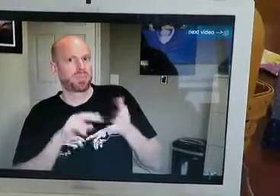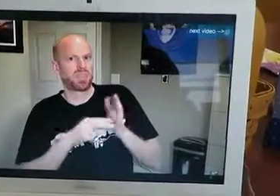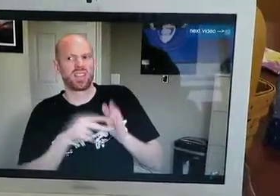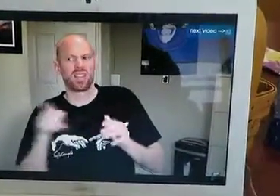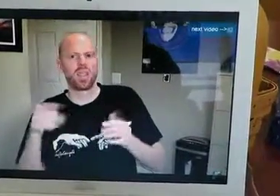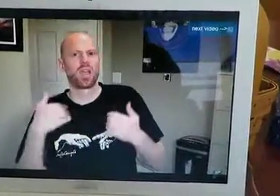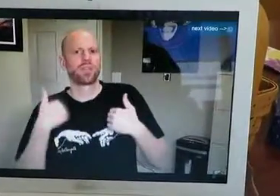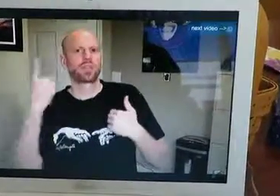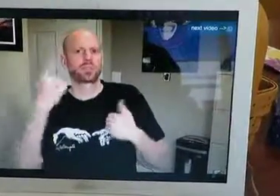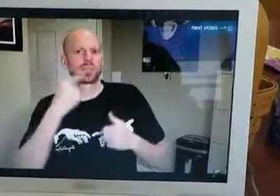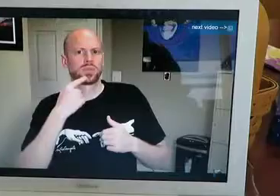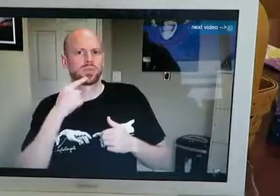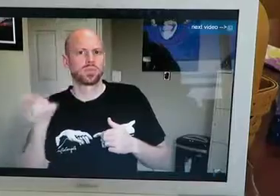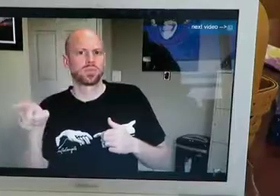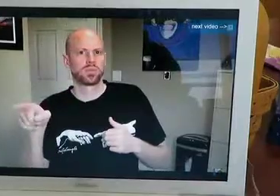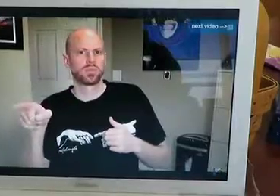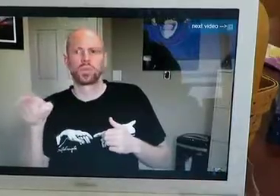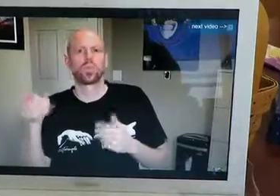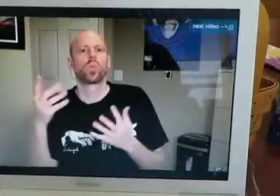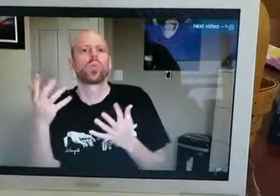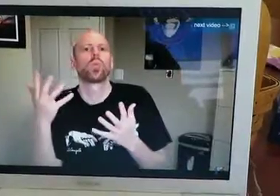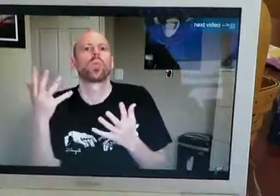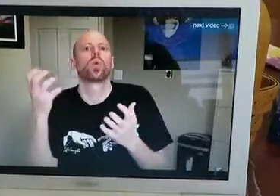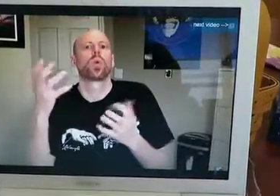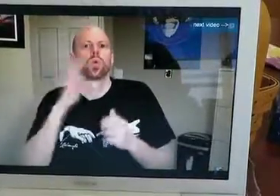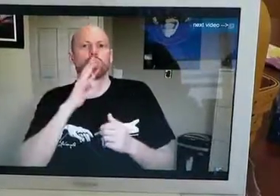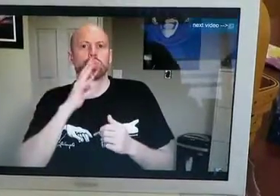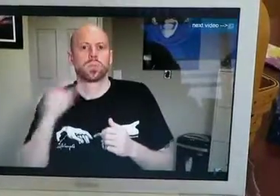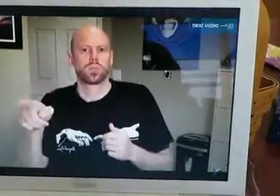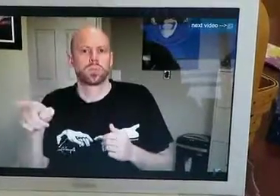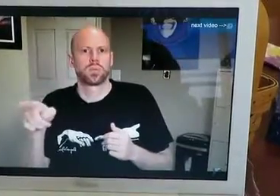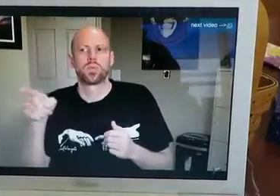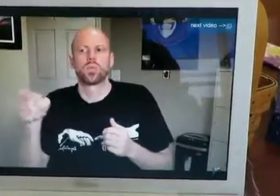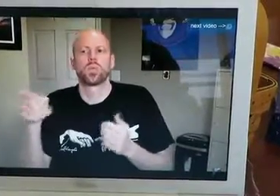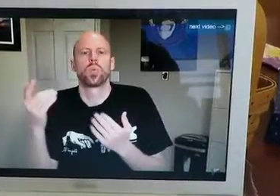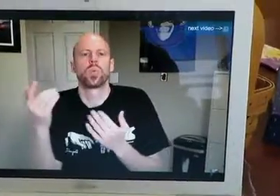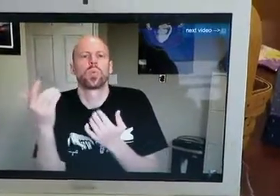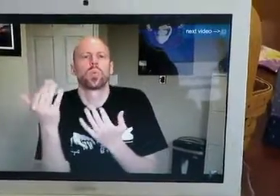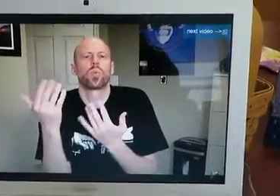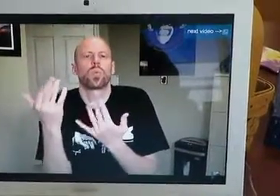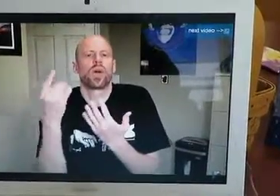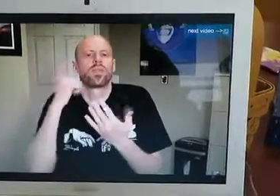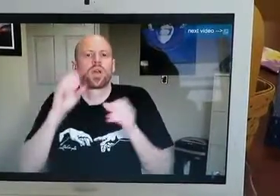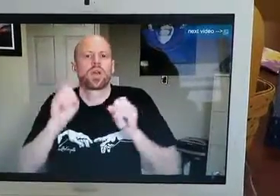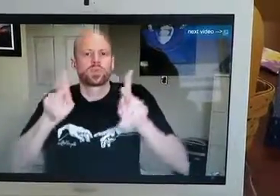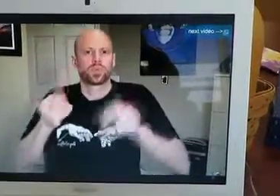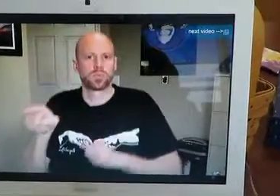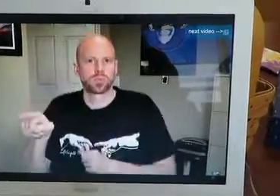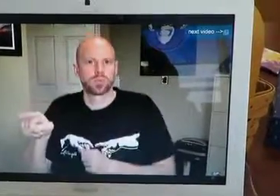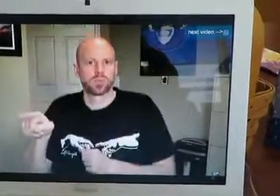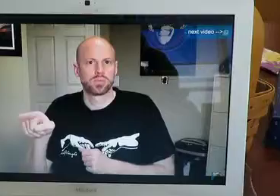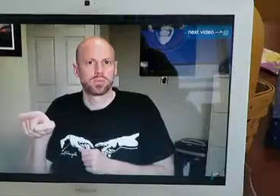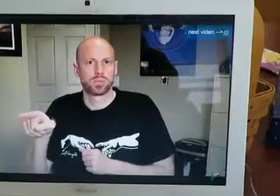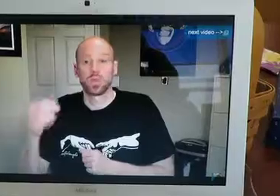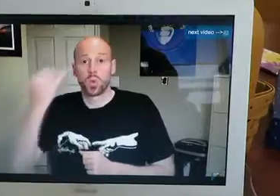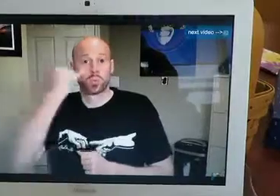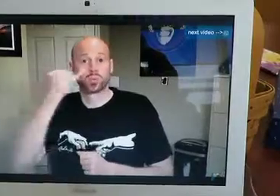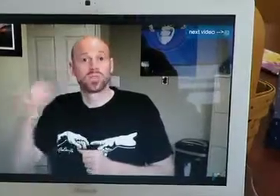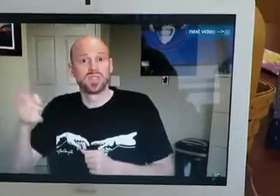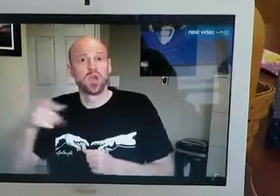means they have something to say. And they're wanting to talk as well. And they're waiting for the opportunity to jump in